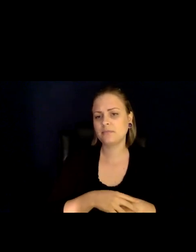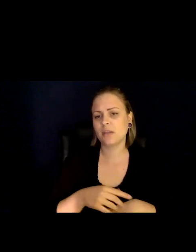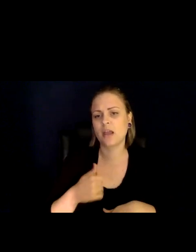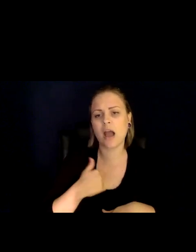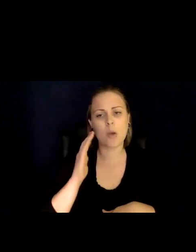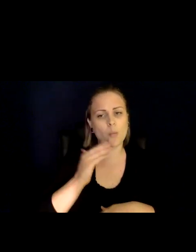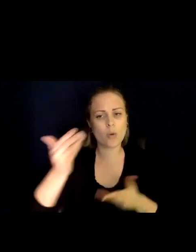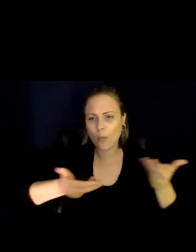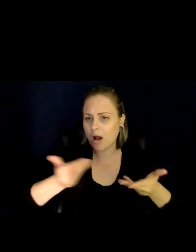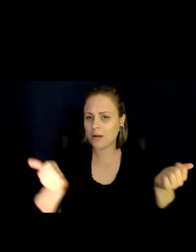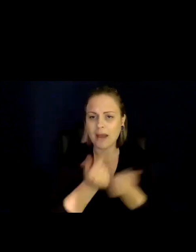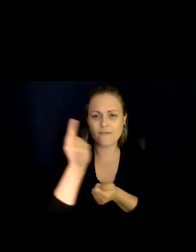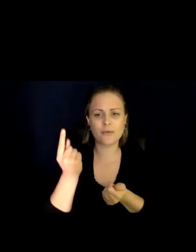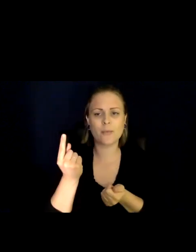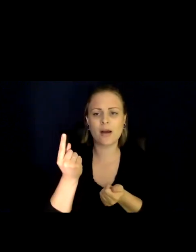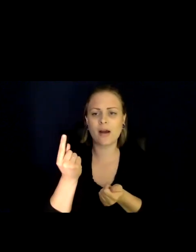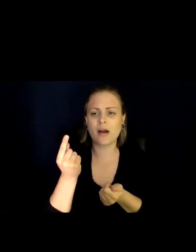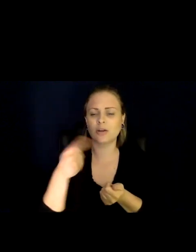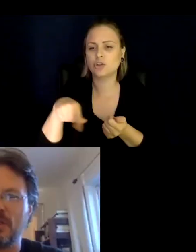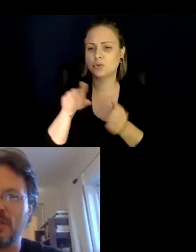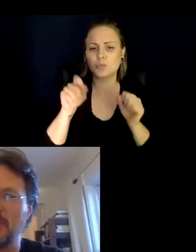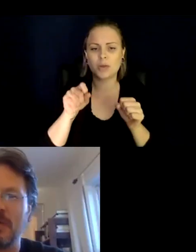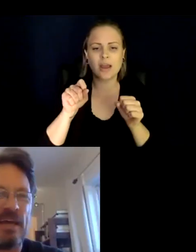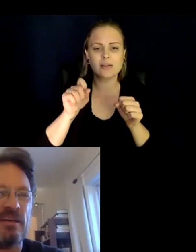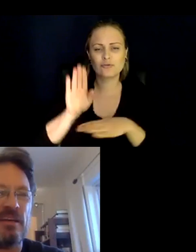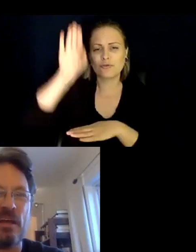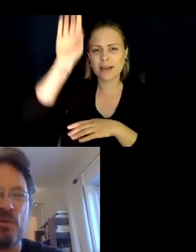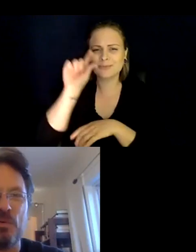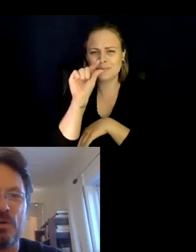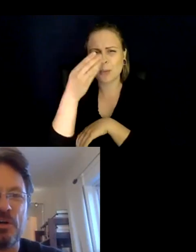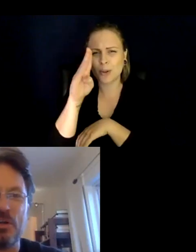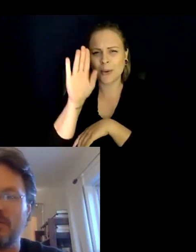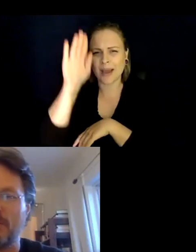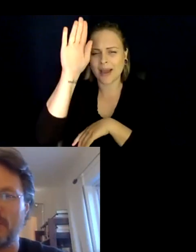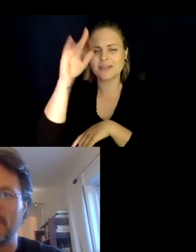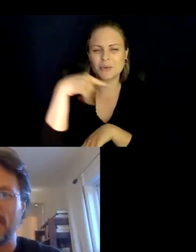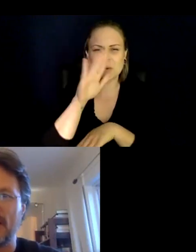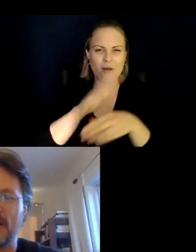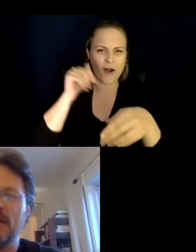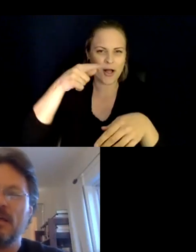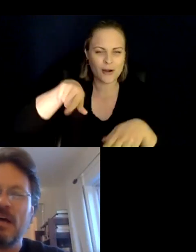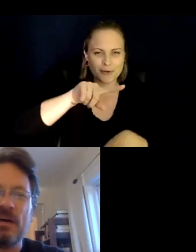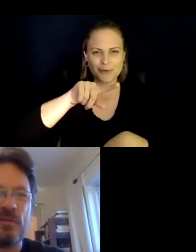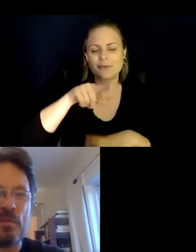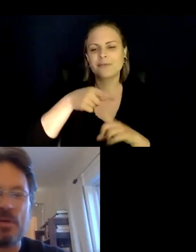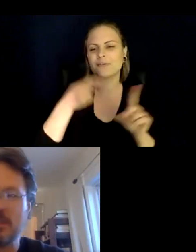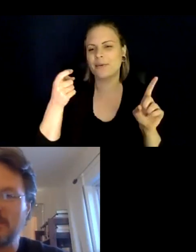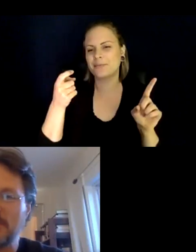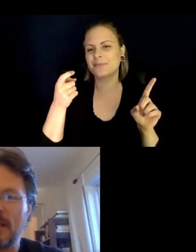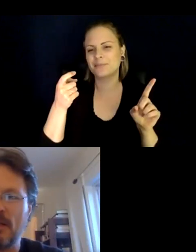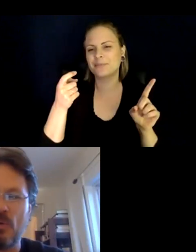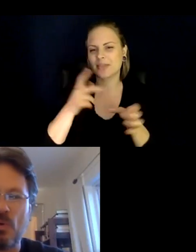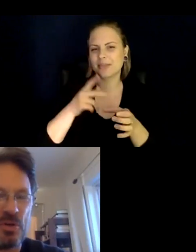I'll welcome everyone. You can raise your little blue hand and we will call on you from the